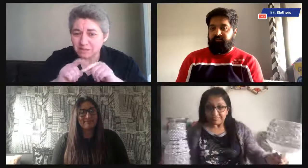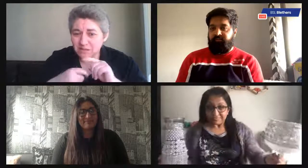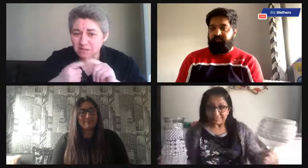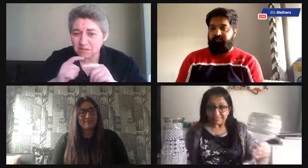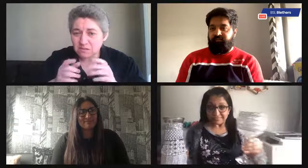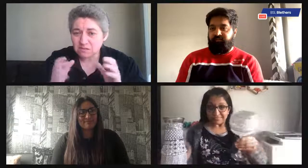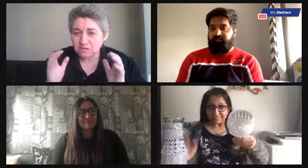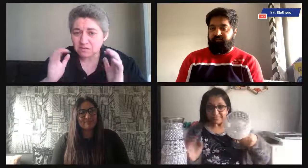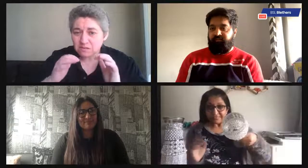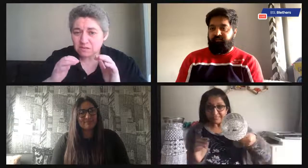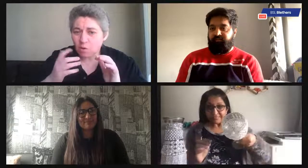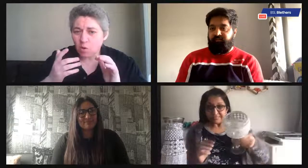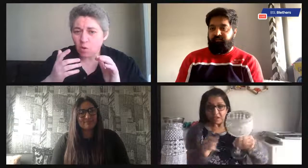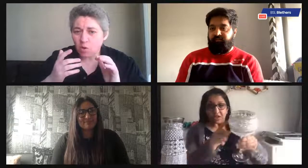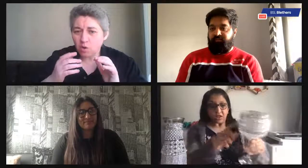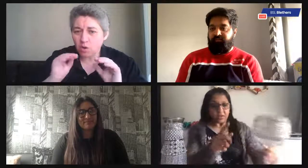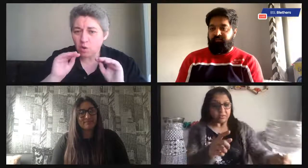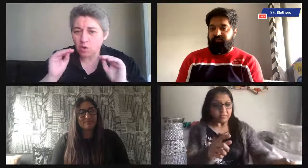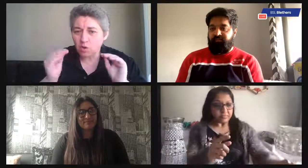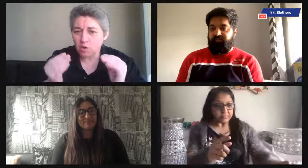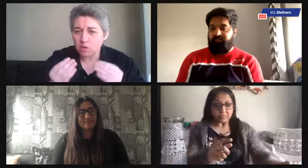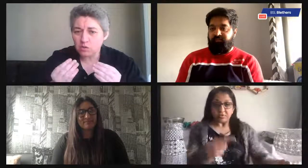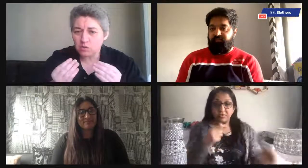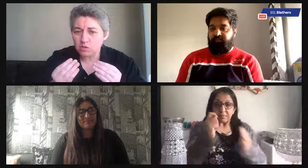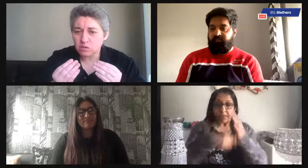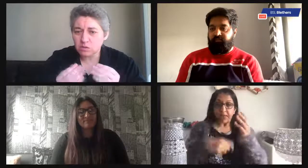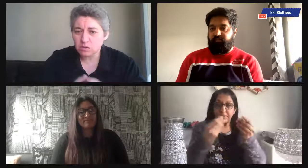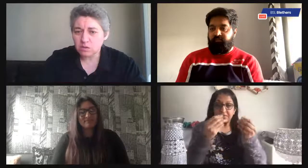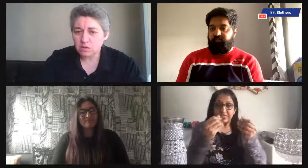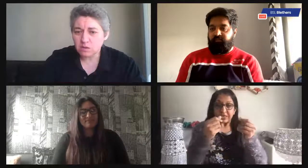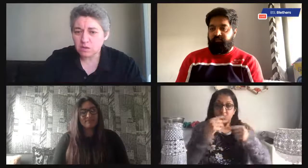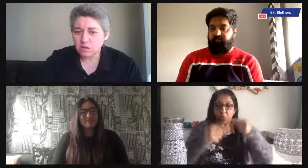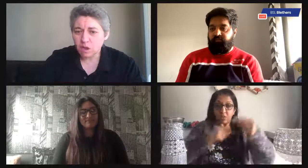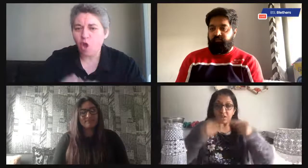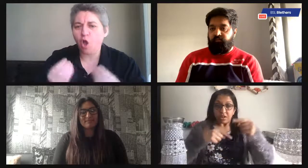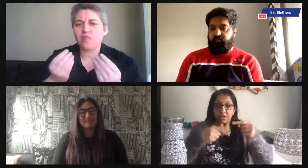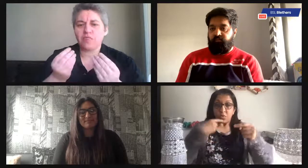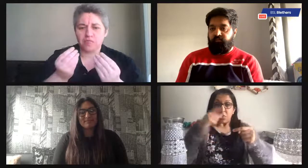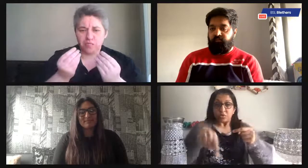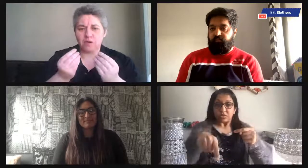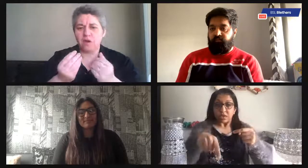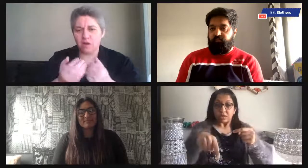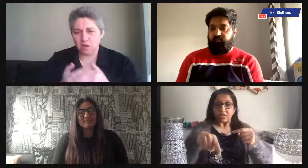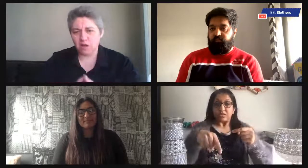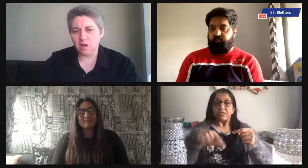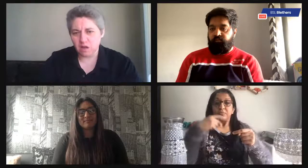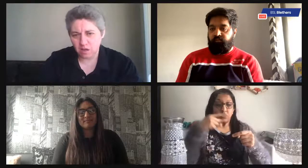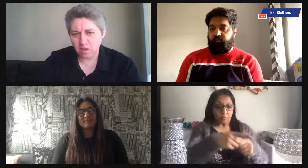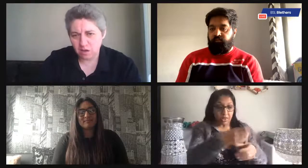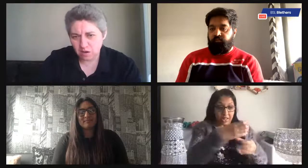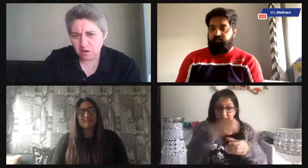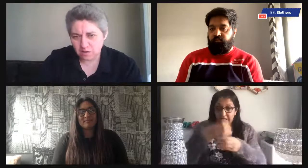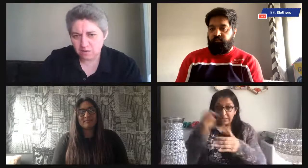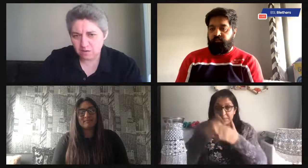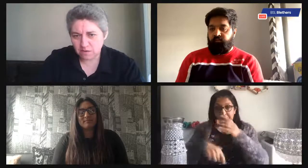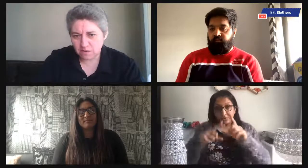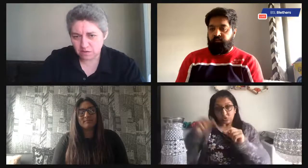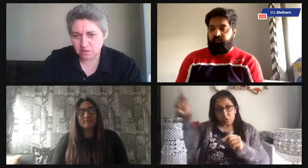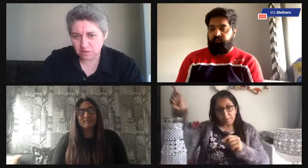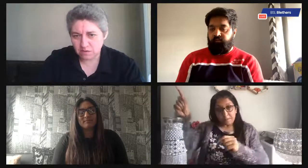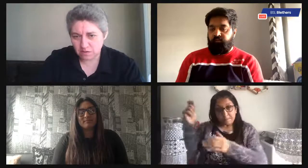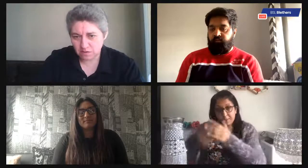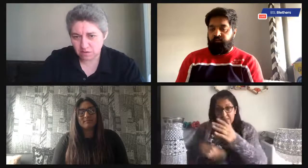made. And how is she doing that? Well, you buy this particular,